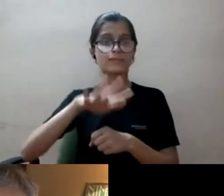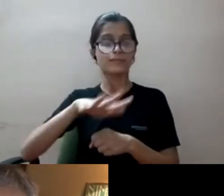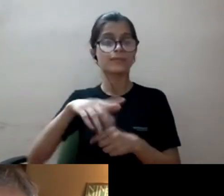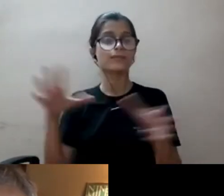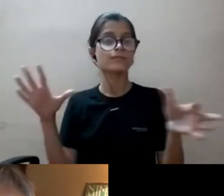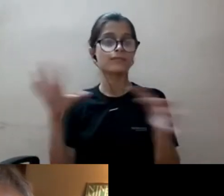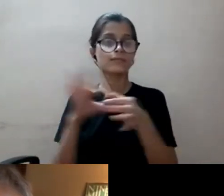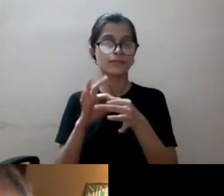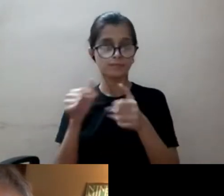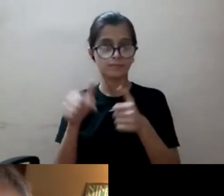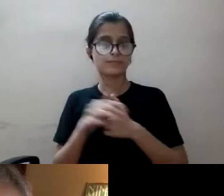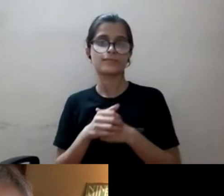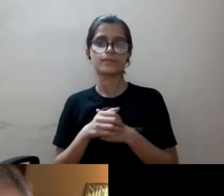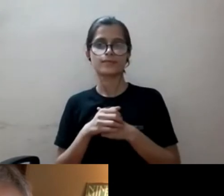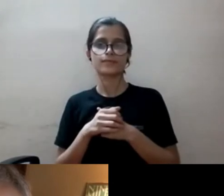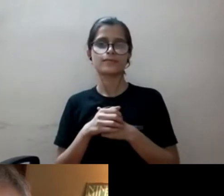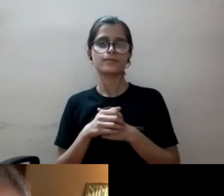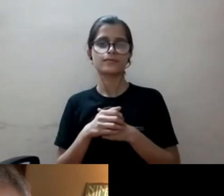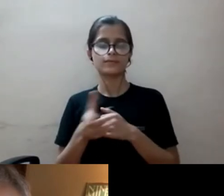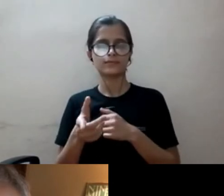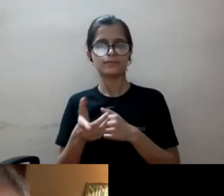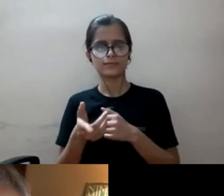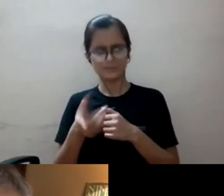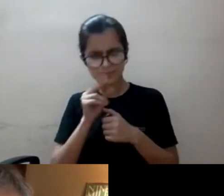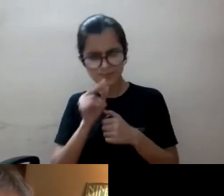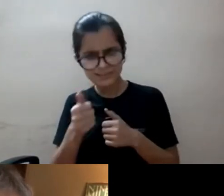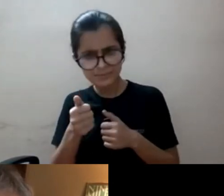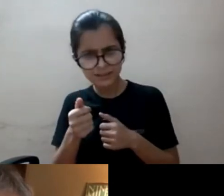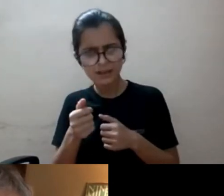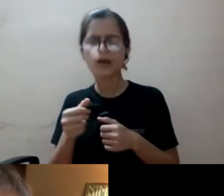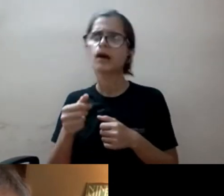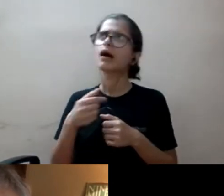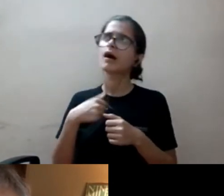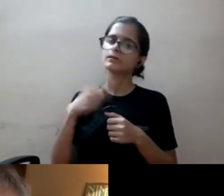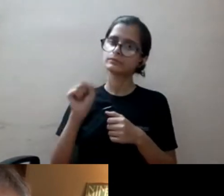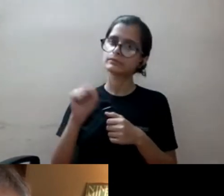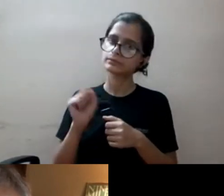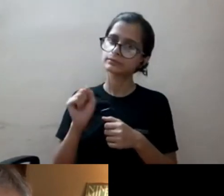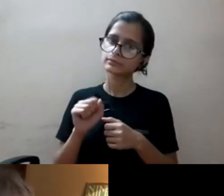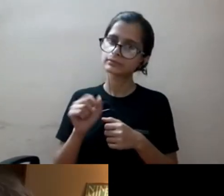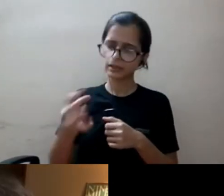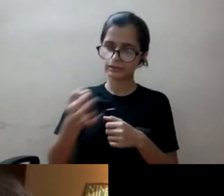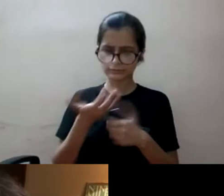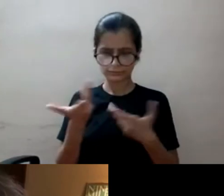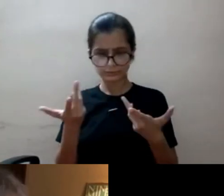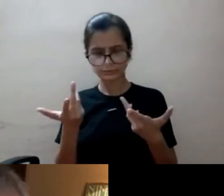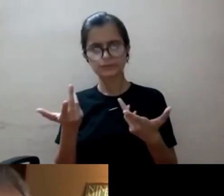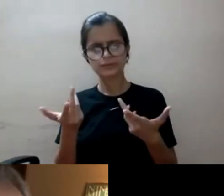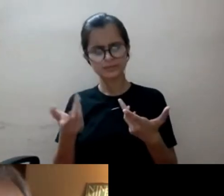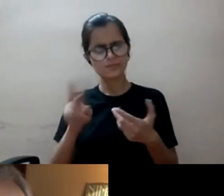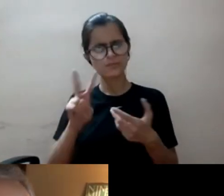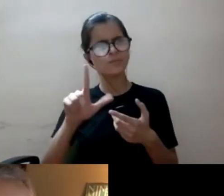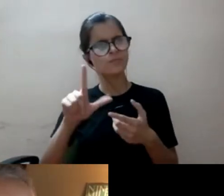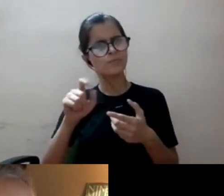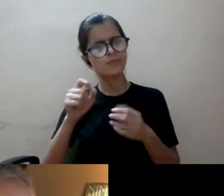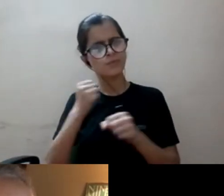someone and they said, oh, that's, he's going to be speaking. And I said, yes. And you know, they asked me whether I follow the blog, and I